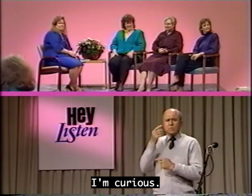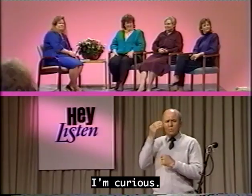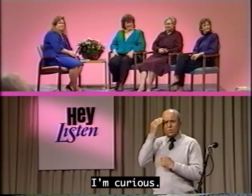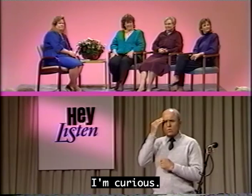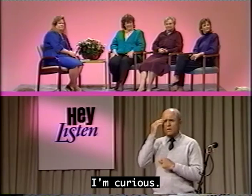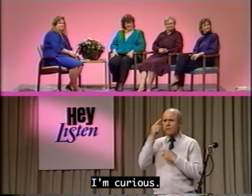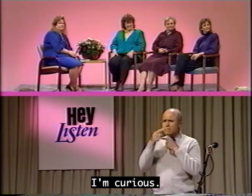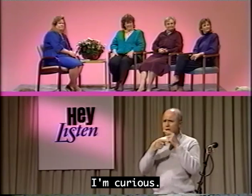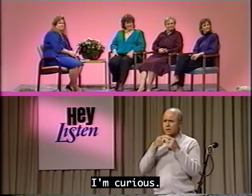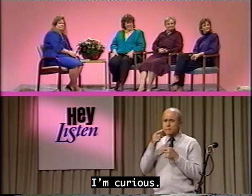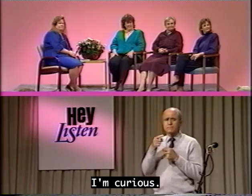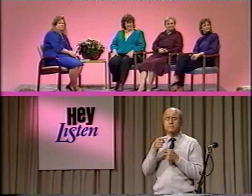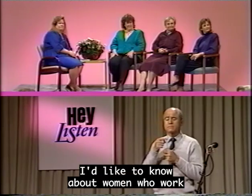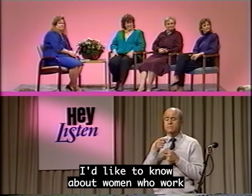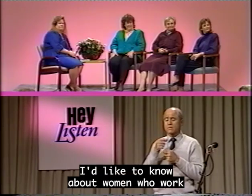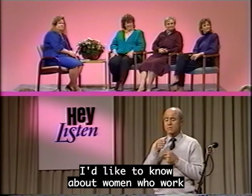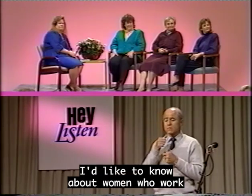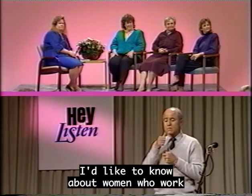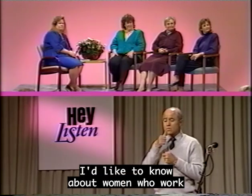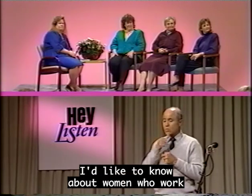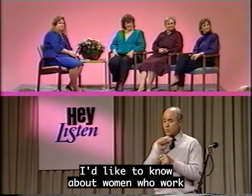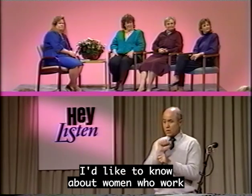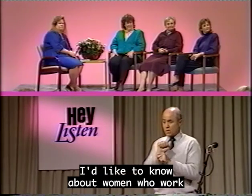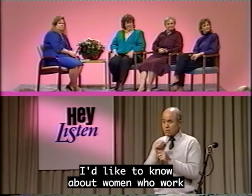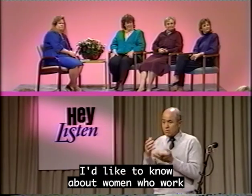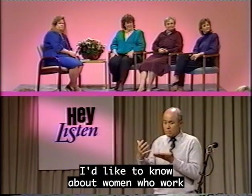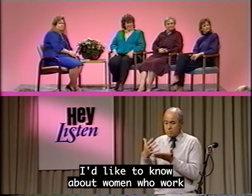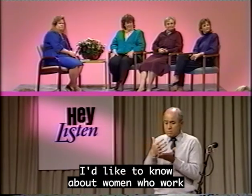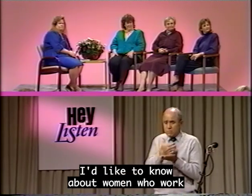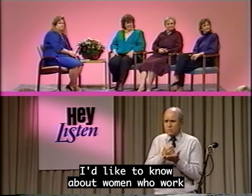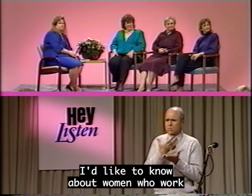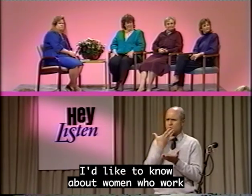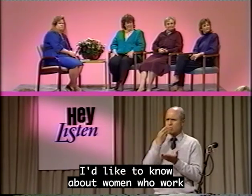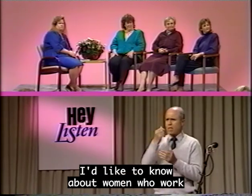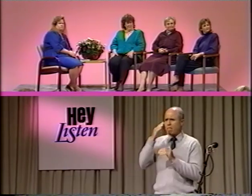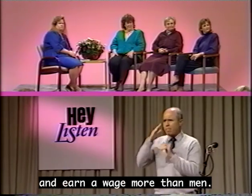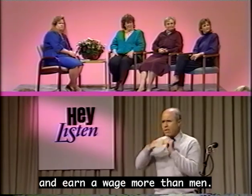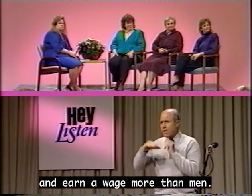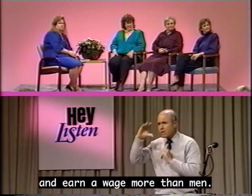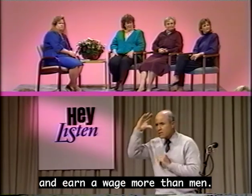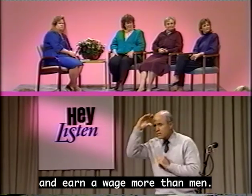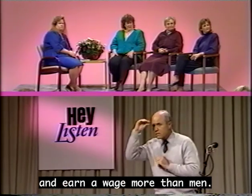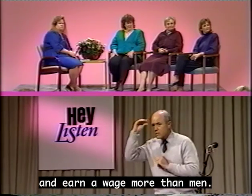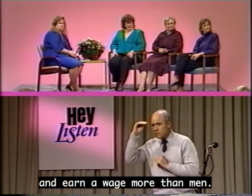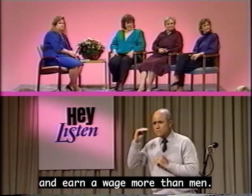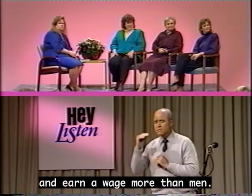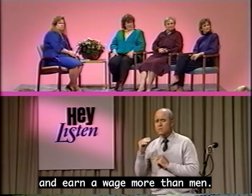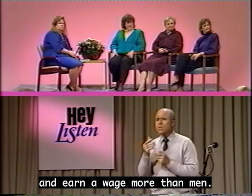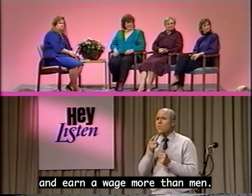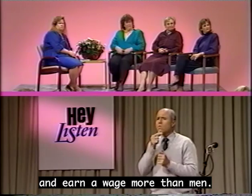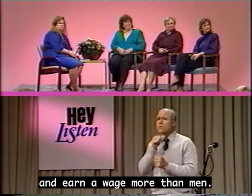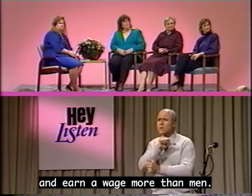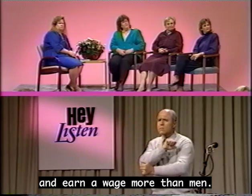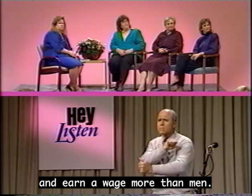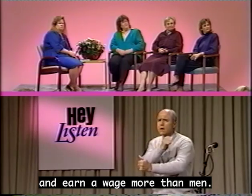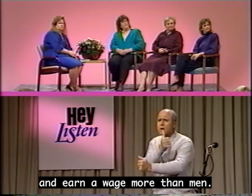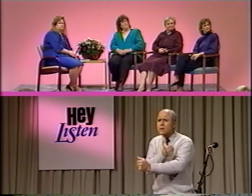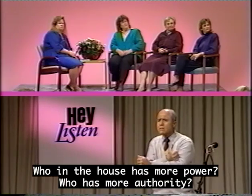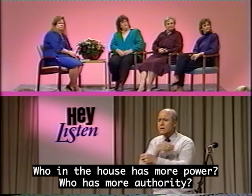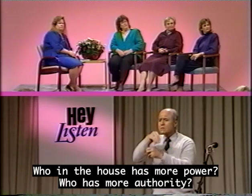I'm curious. I'd like to know about women who work and earn a wage more than men. Who